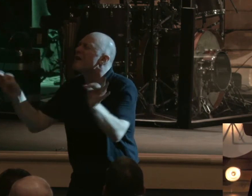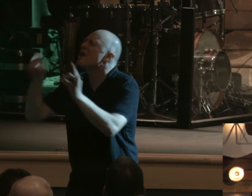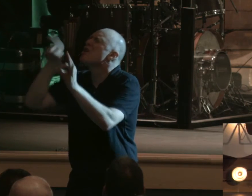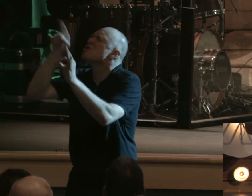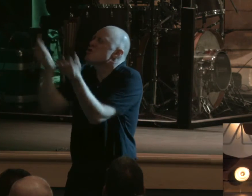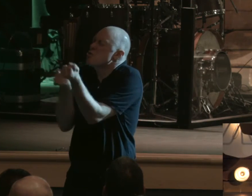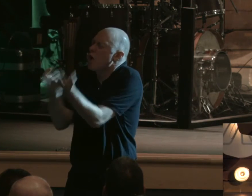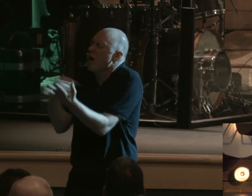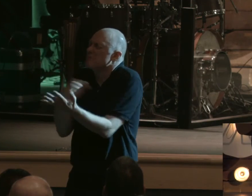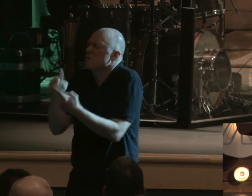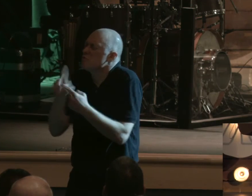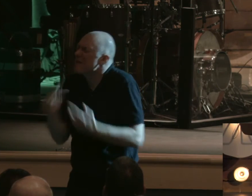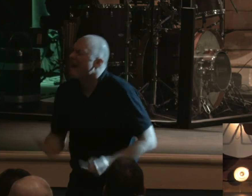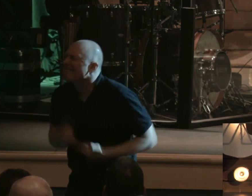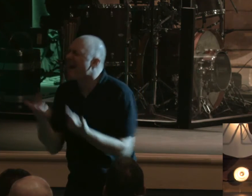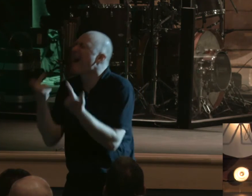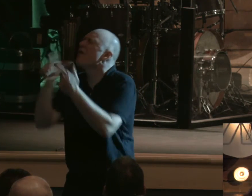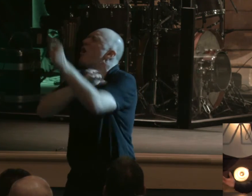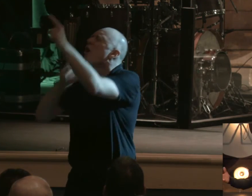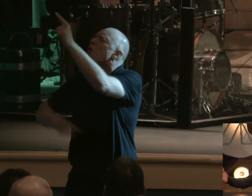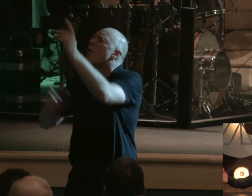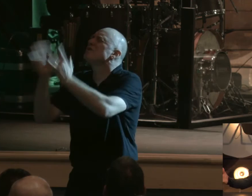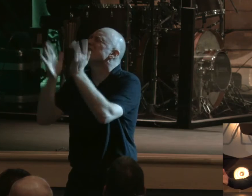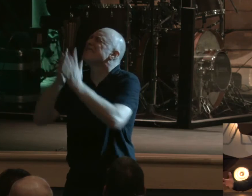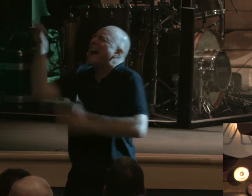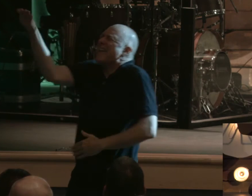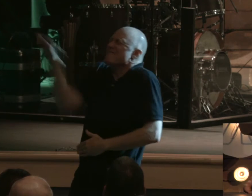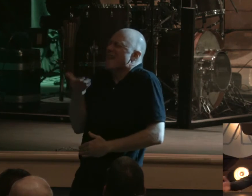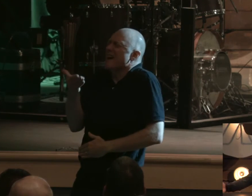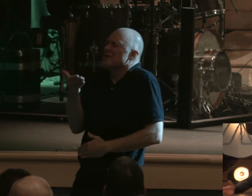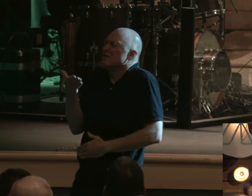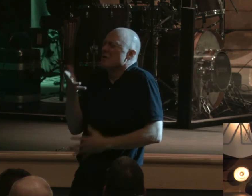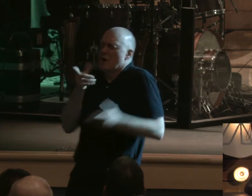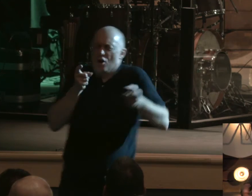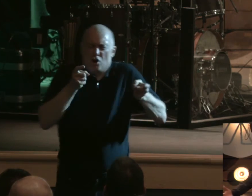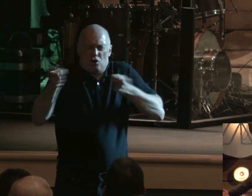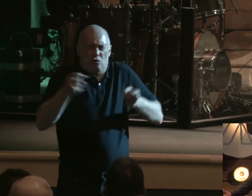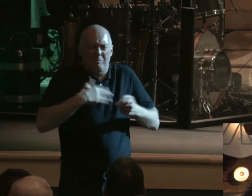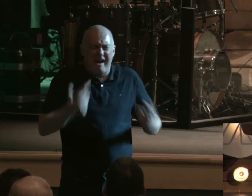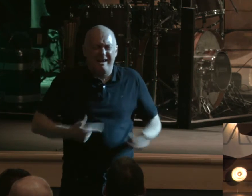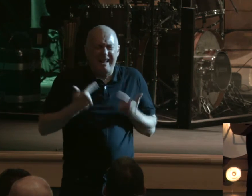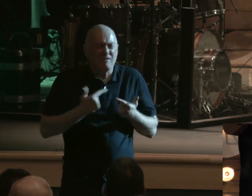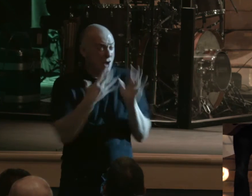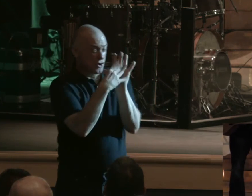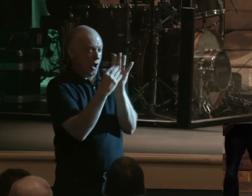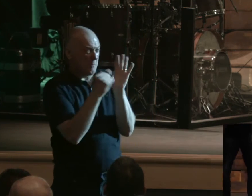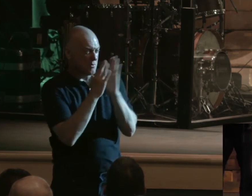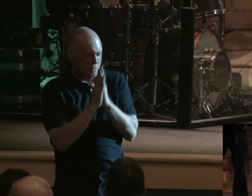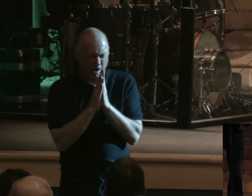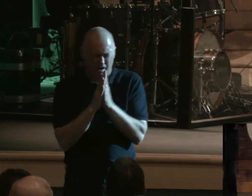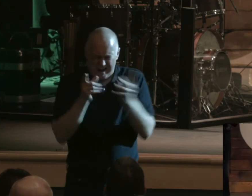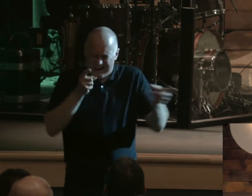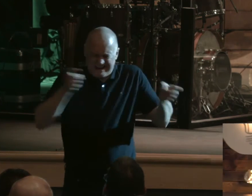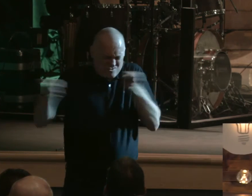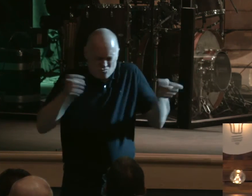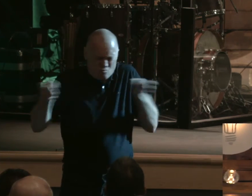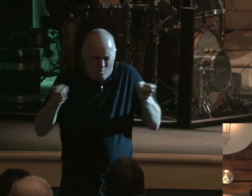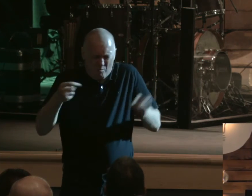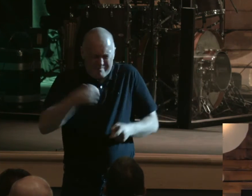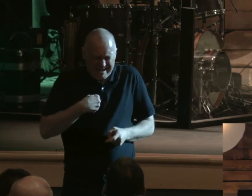You caused me to be alive. Lord Jesus, I invite you. Take over. Pray this prayer right now. Take over. Take